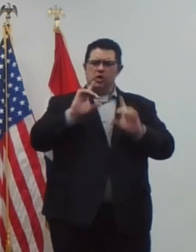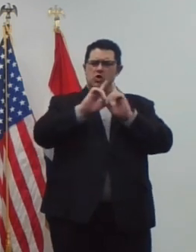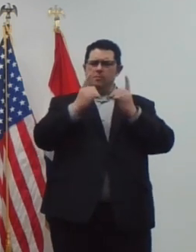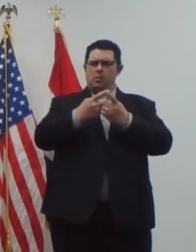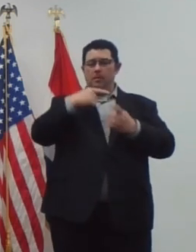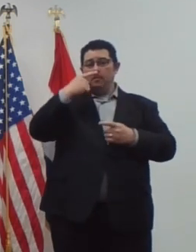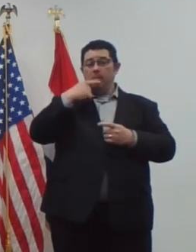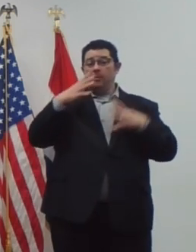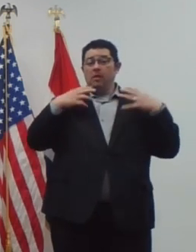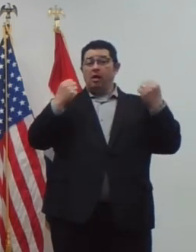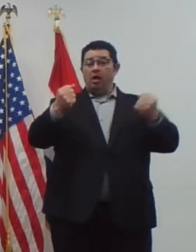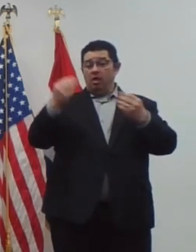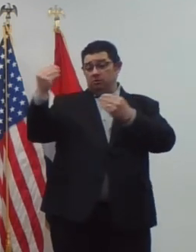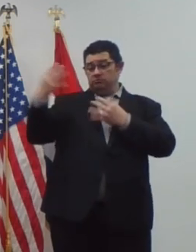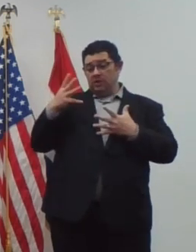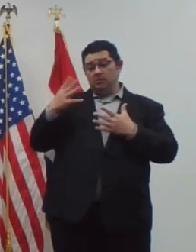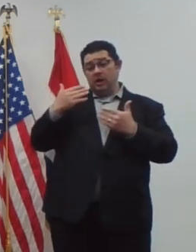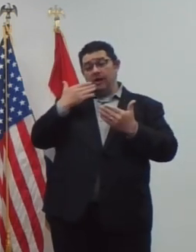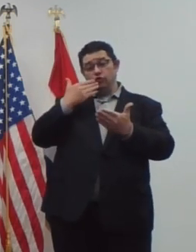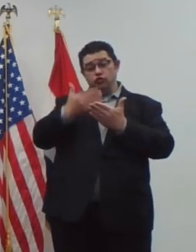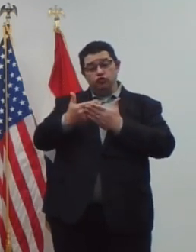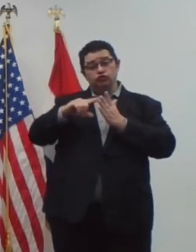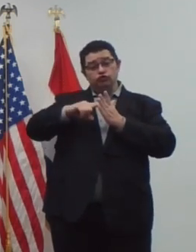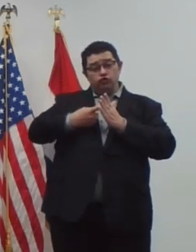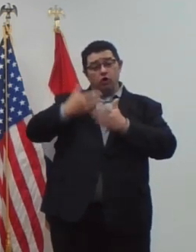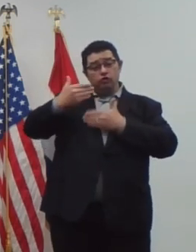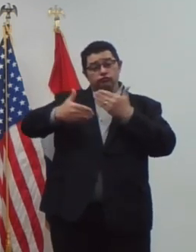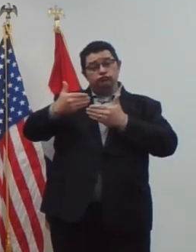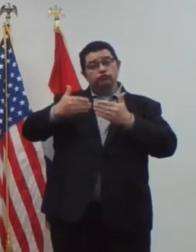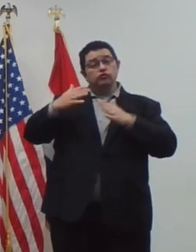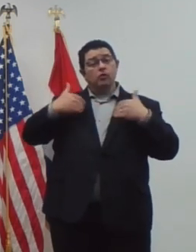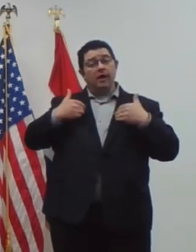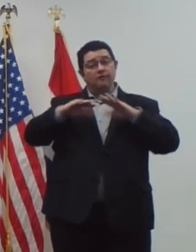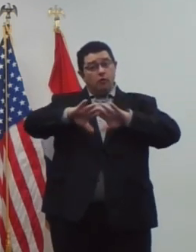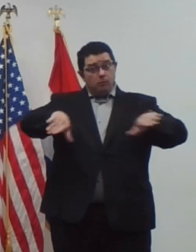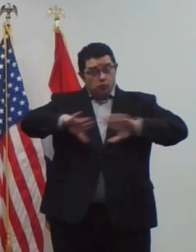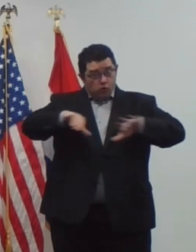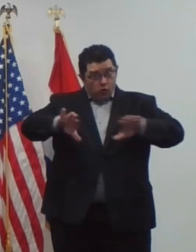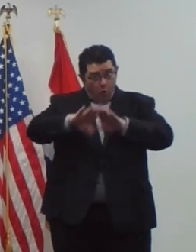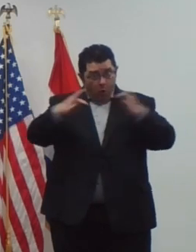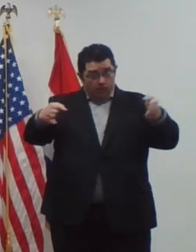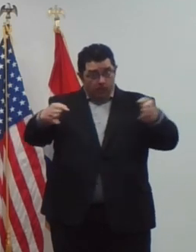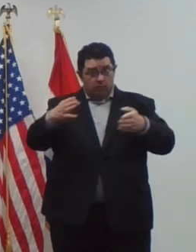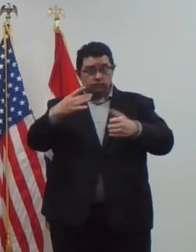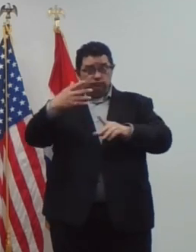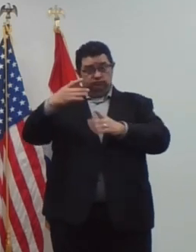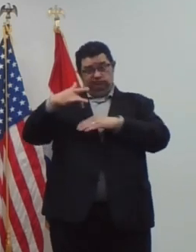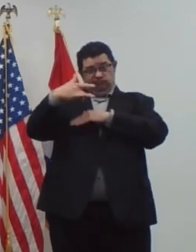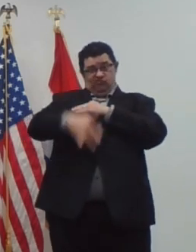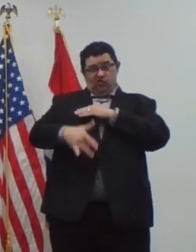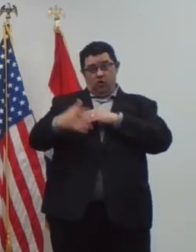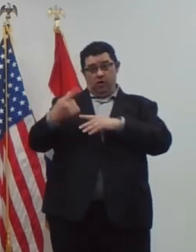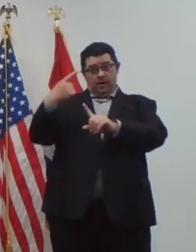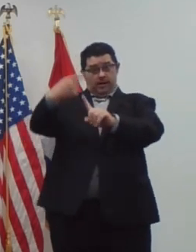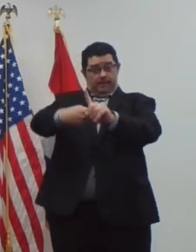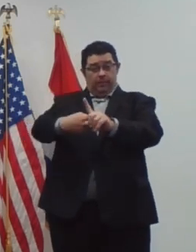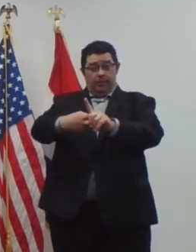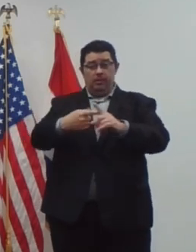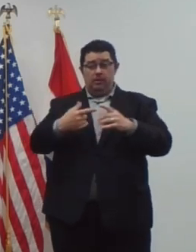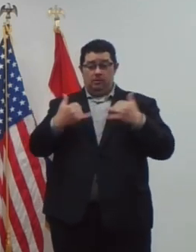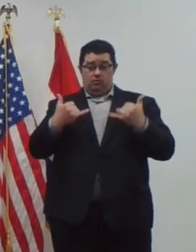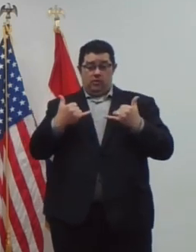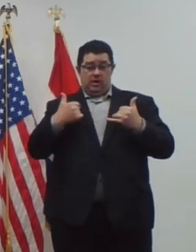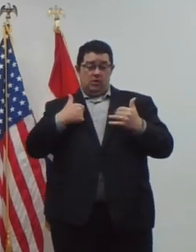we have a good draft in the works for getting pools open early next month. We're working on those guidelines